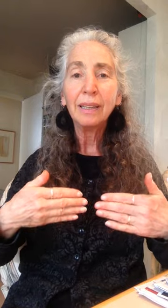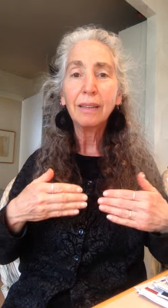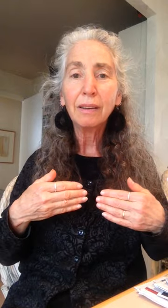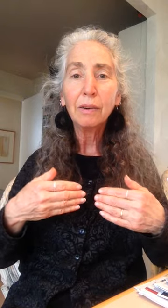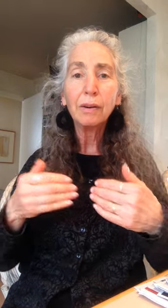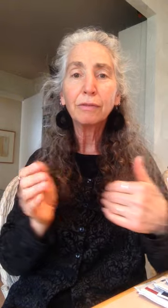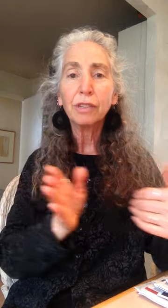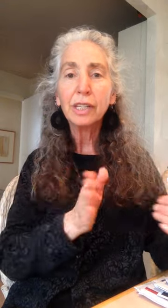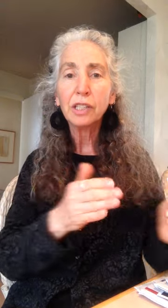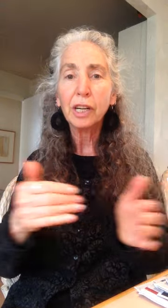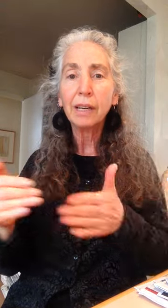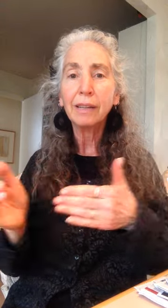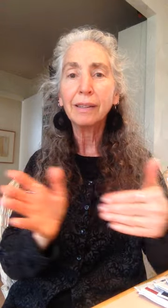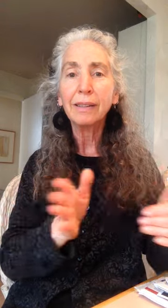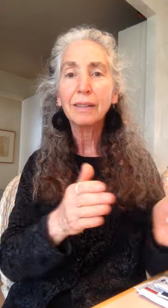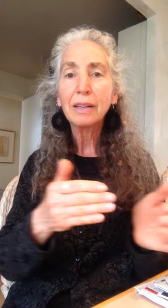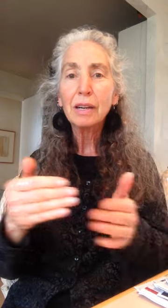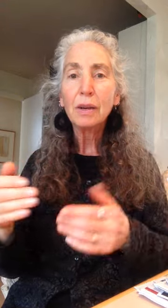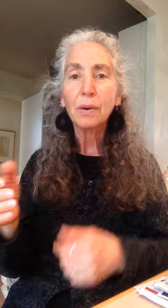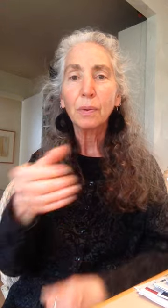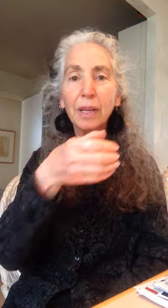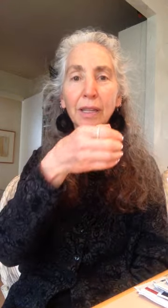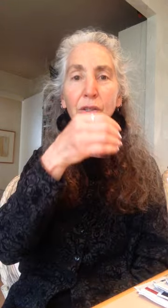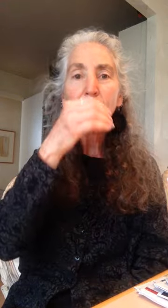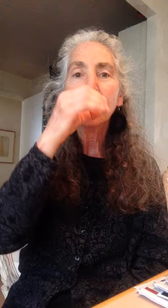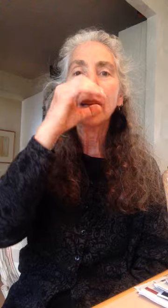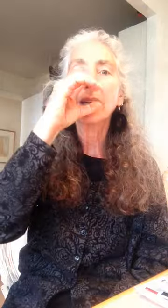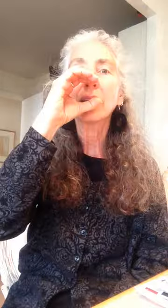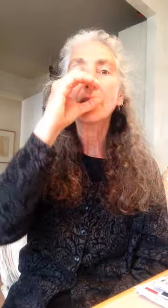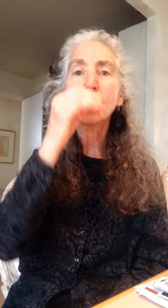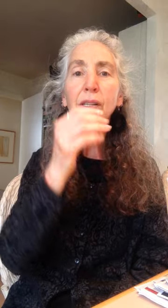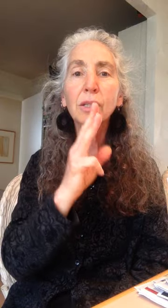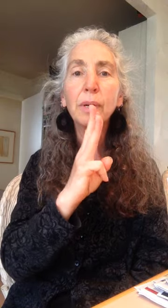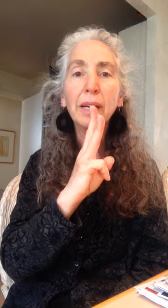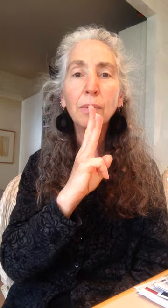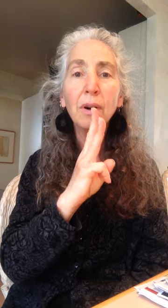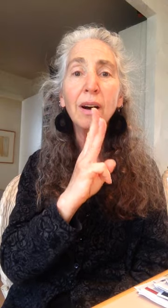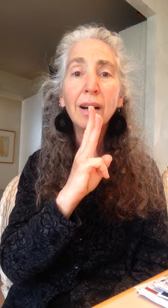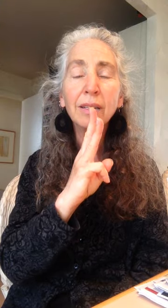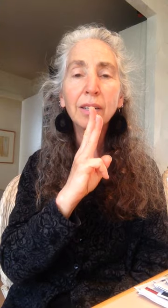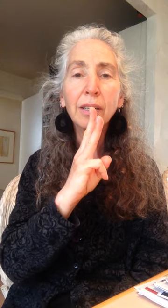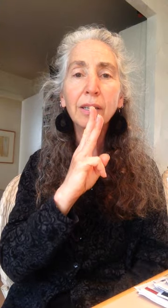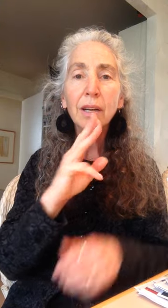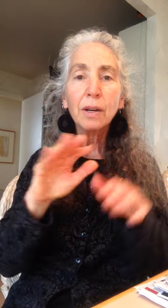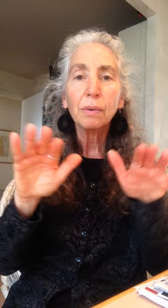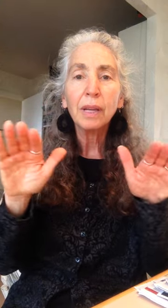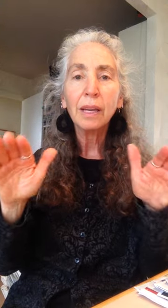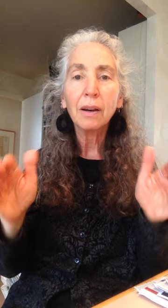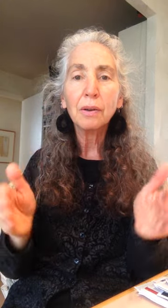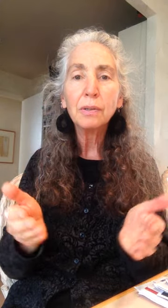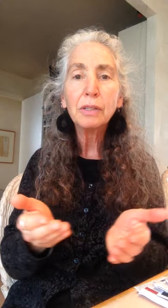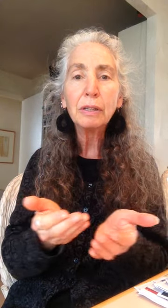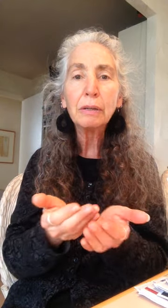your fresh air we drink your sweet water we hold you